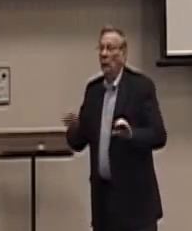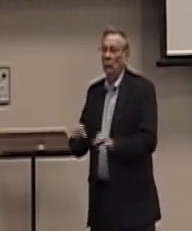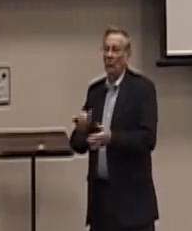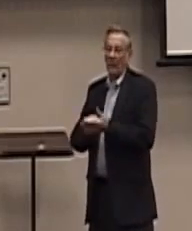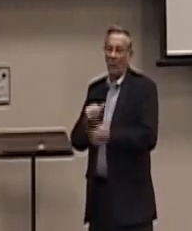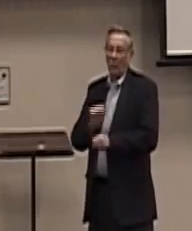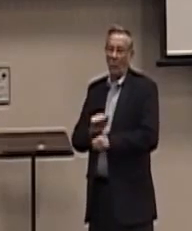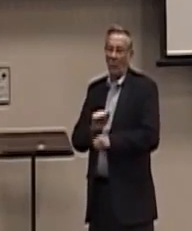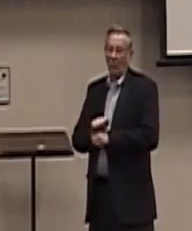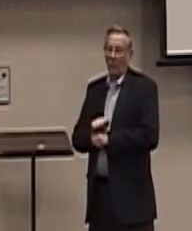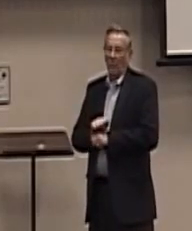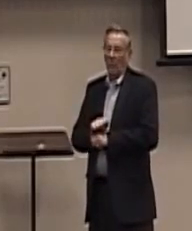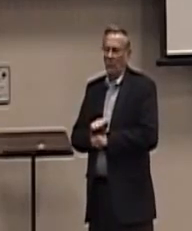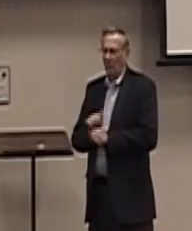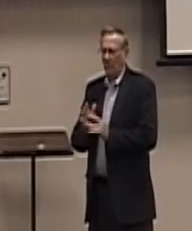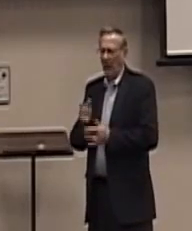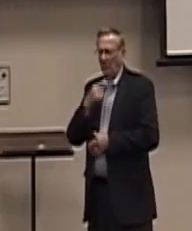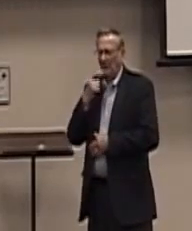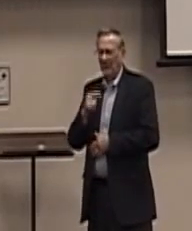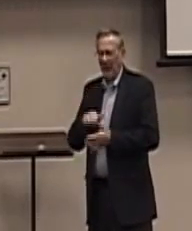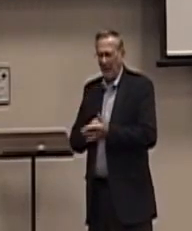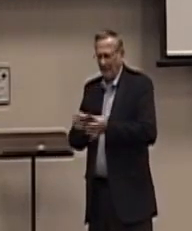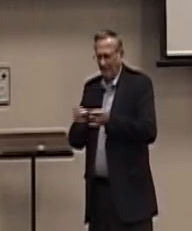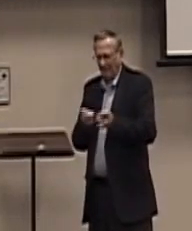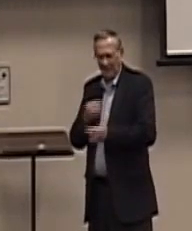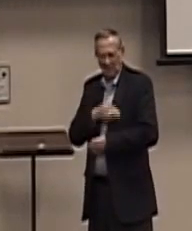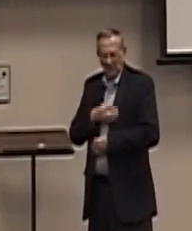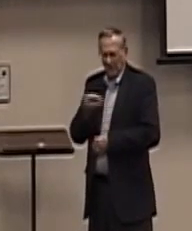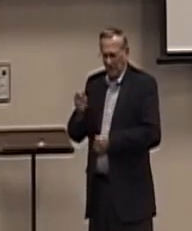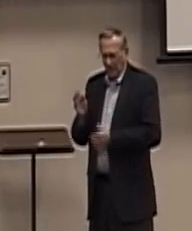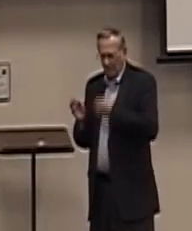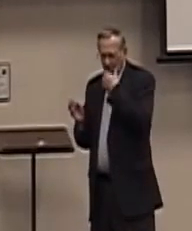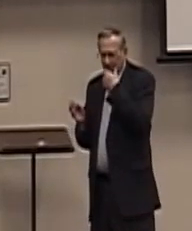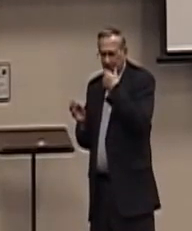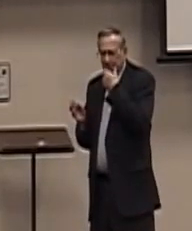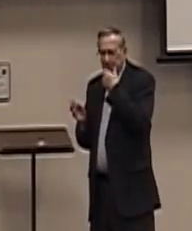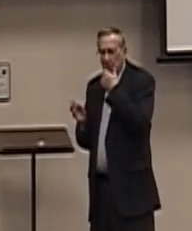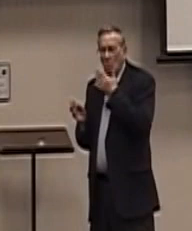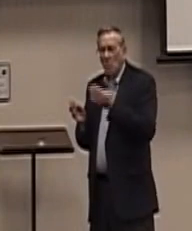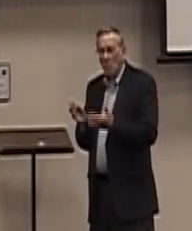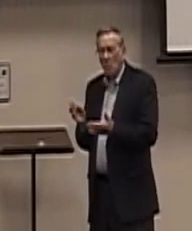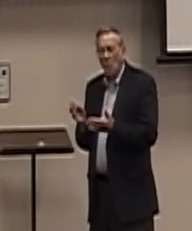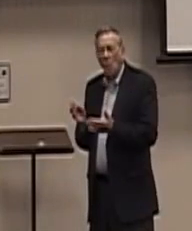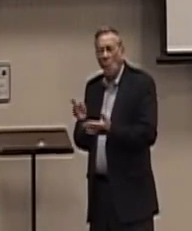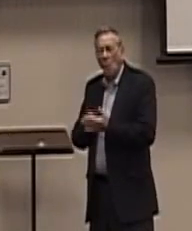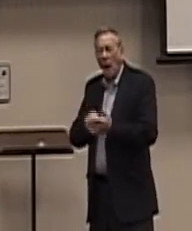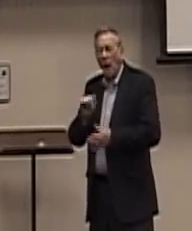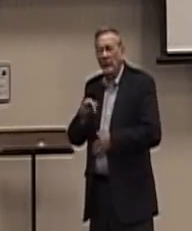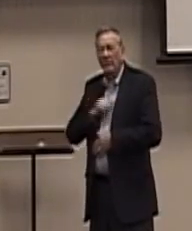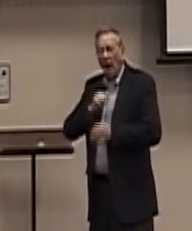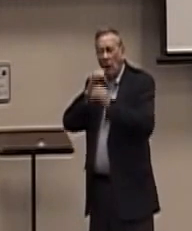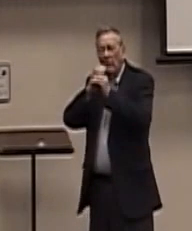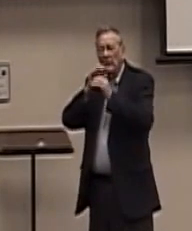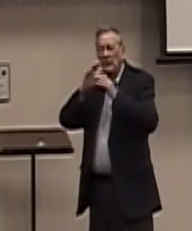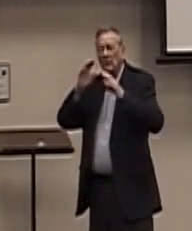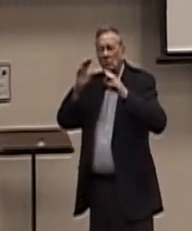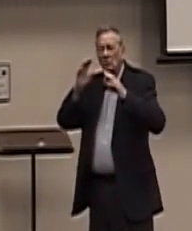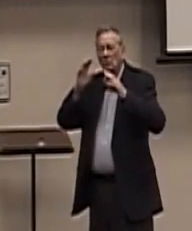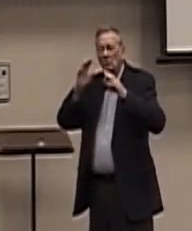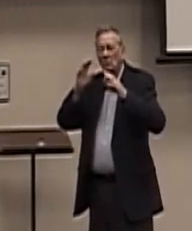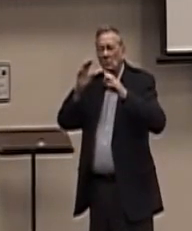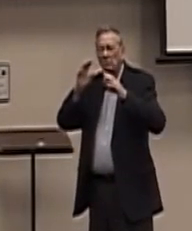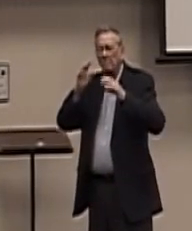and go, okay, what does the Bible say, and how does it define the mission of God? But then, what is our vision? And